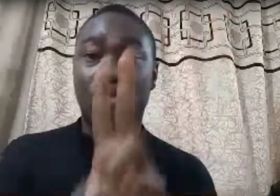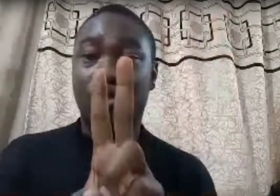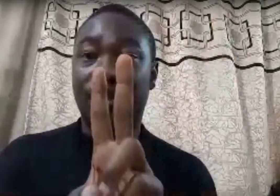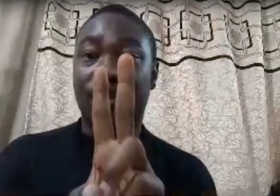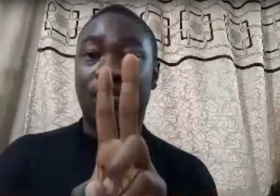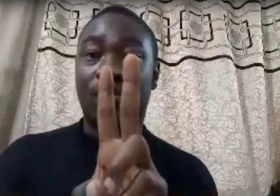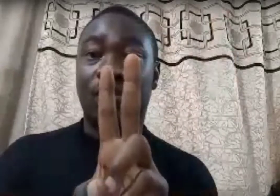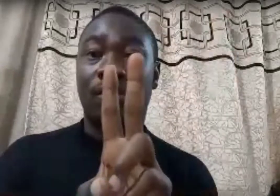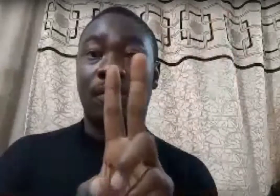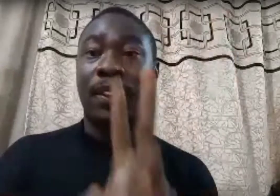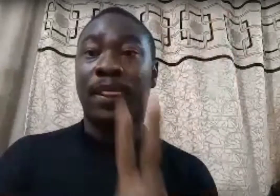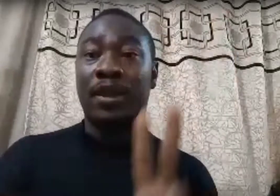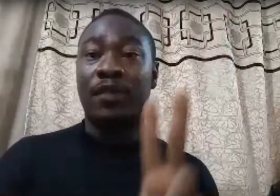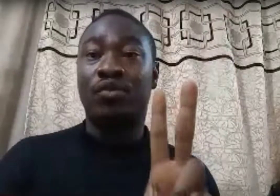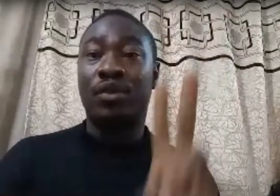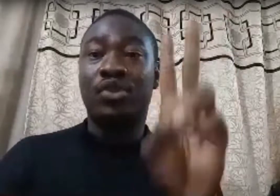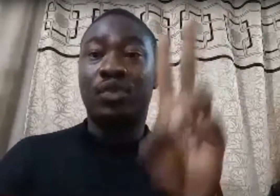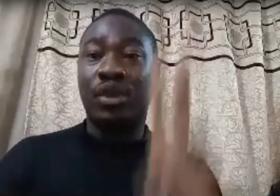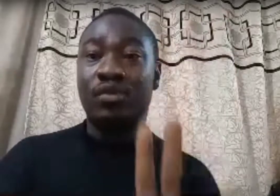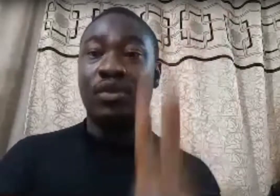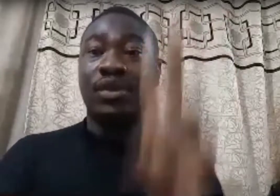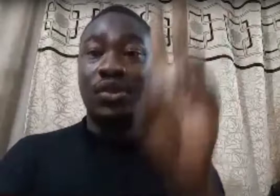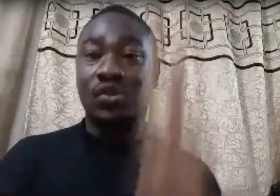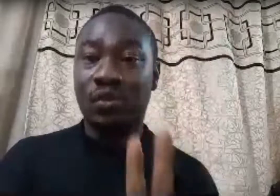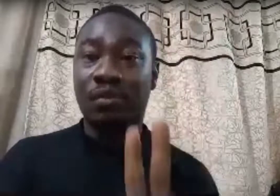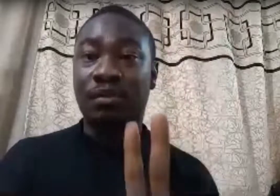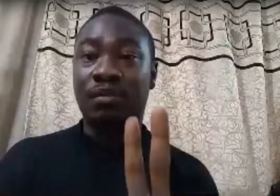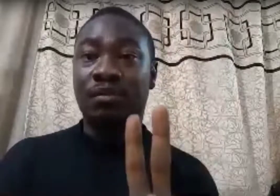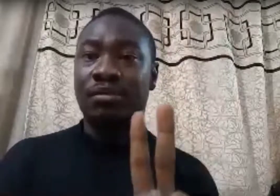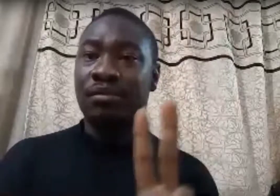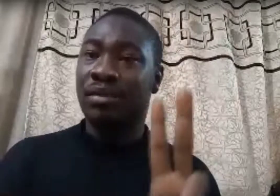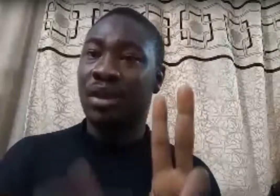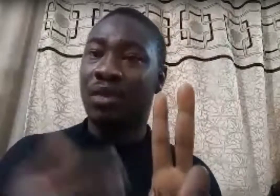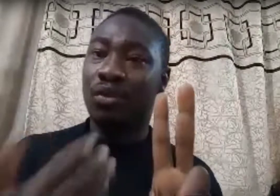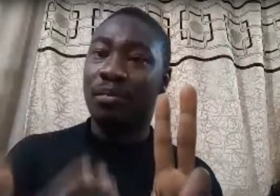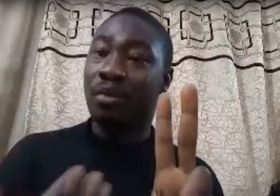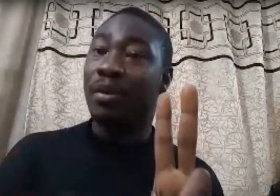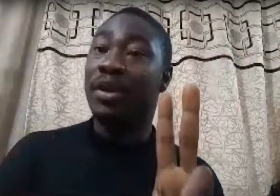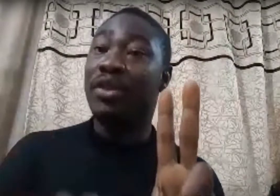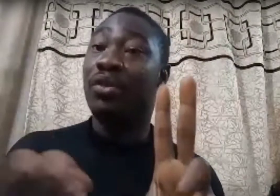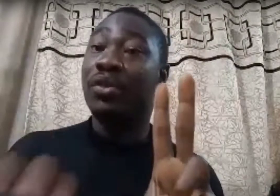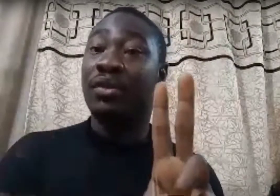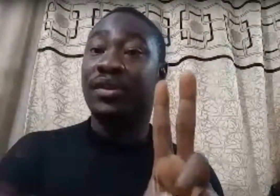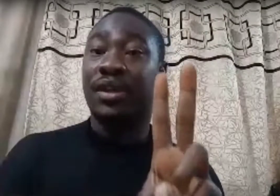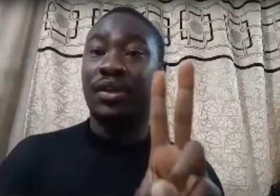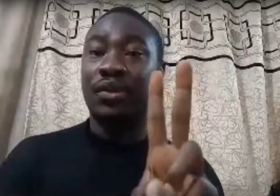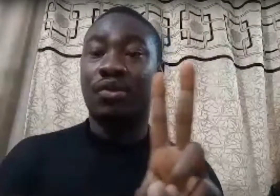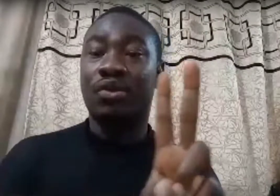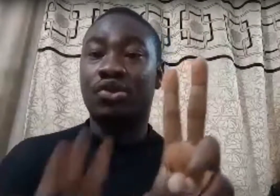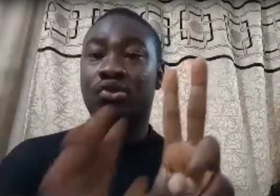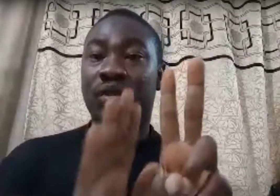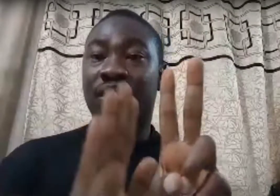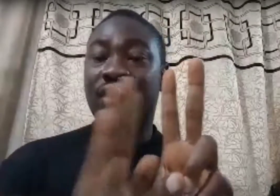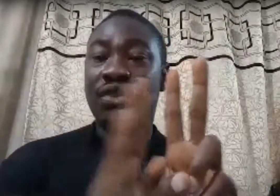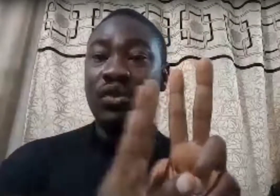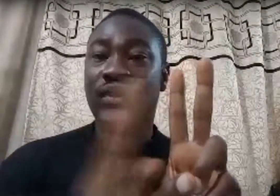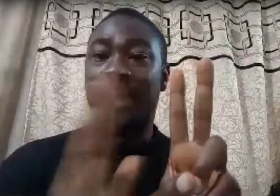way, 22, they would probably not understand you. So distinguish them, give them spacing in the air.